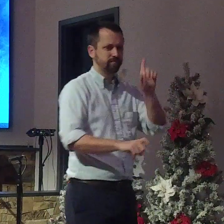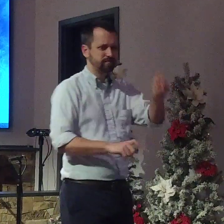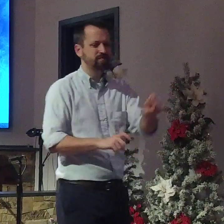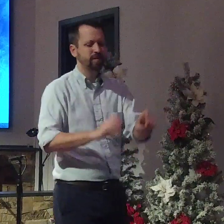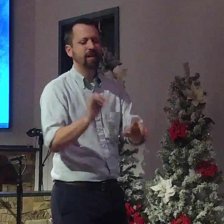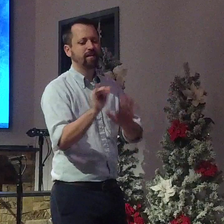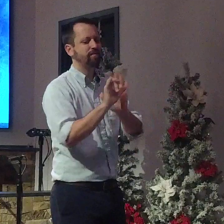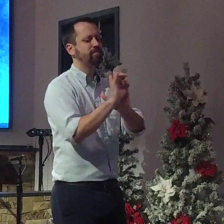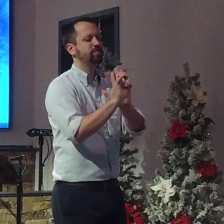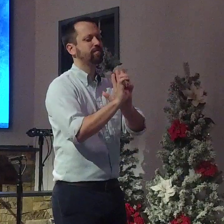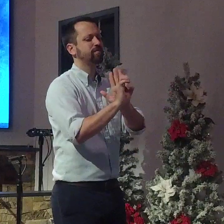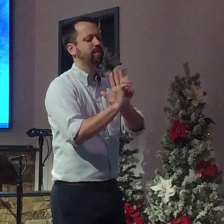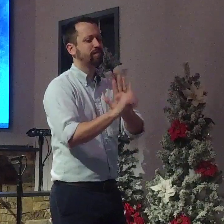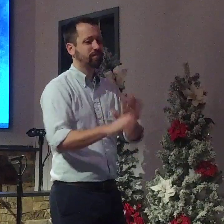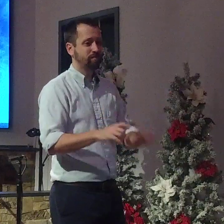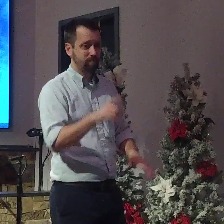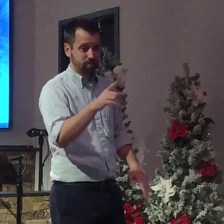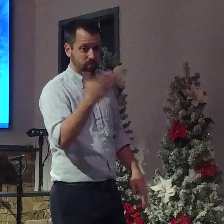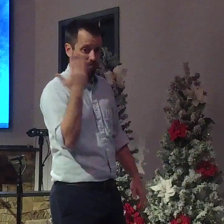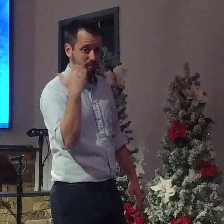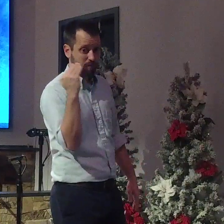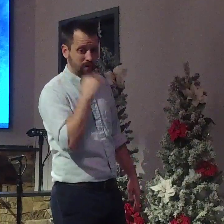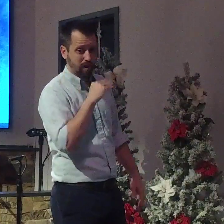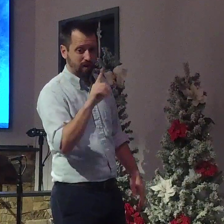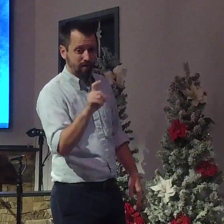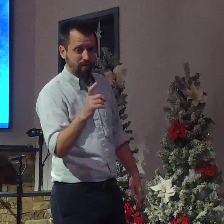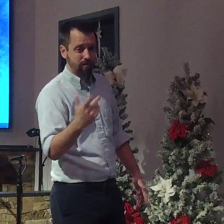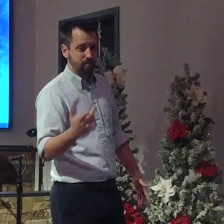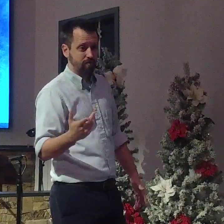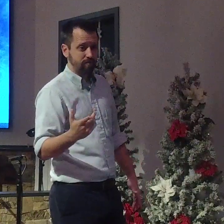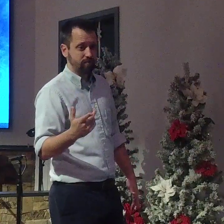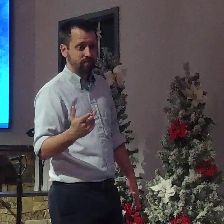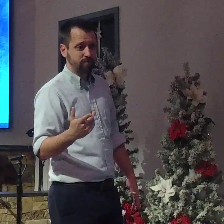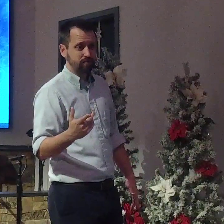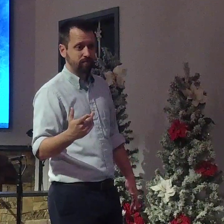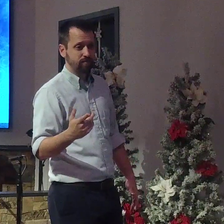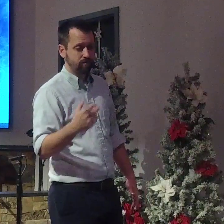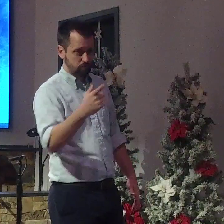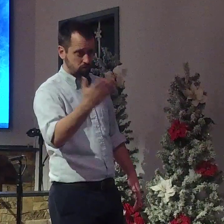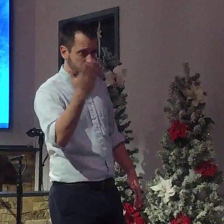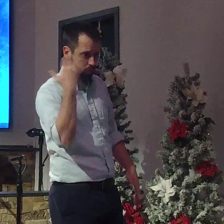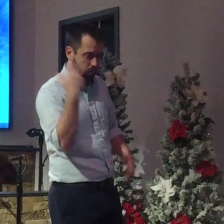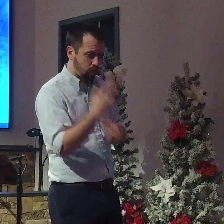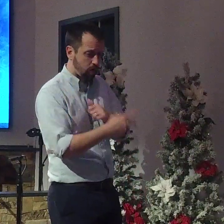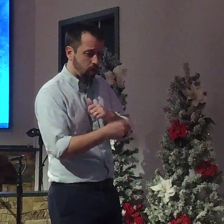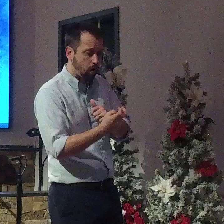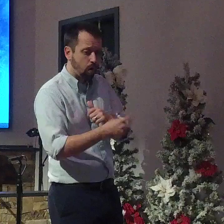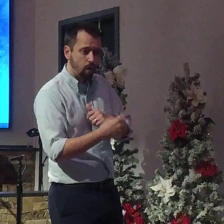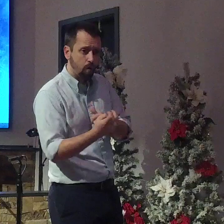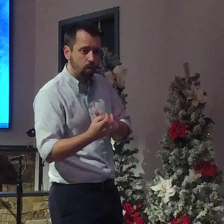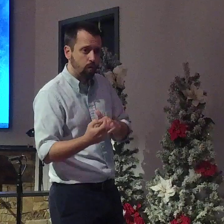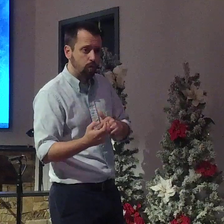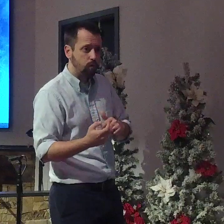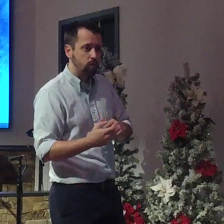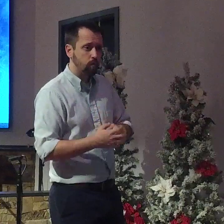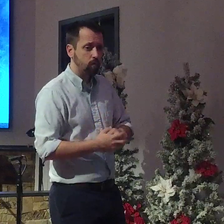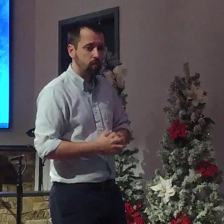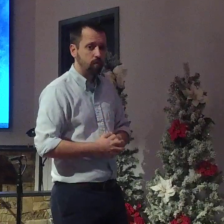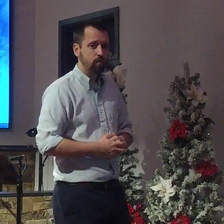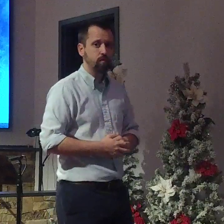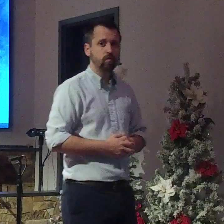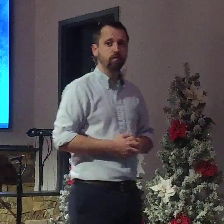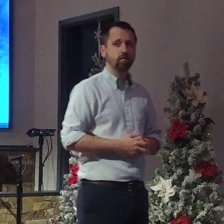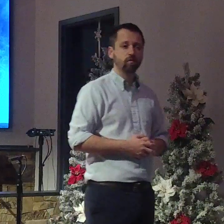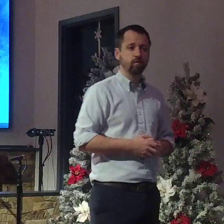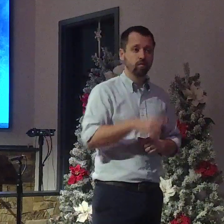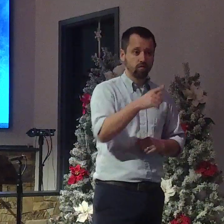doctrine of grace, you and I get to enjoy today. But in the first century, when Jesus was born, that was not the case. They didn't